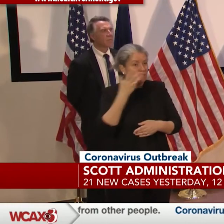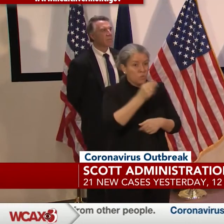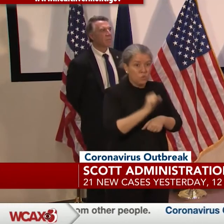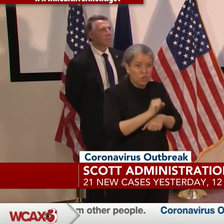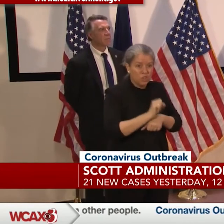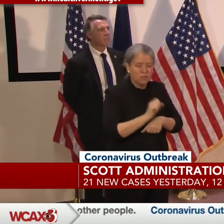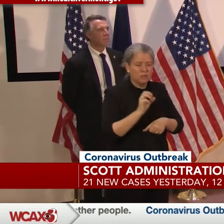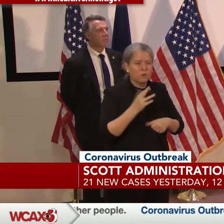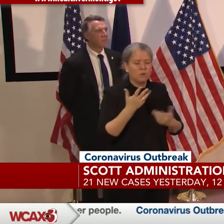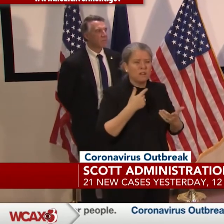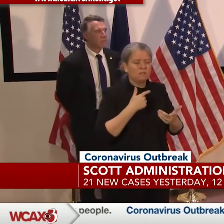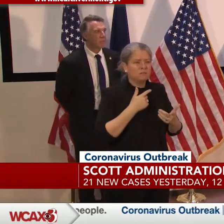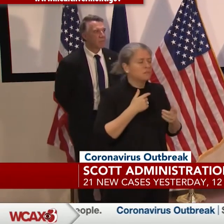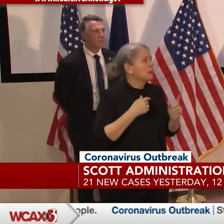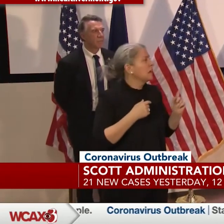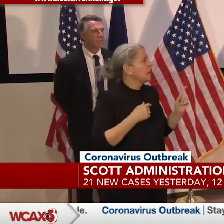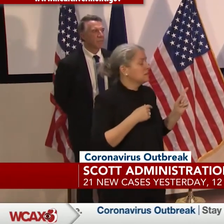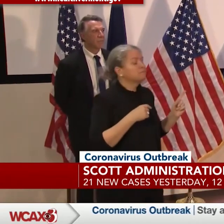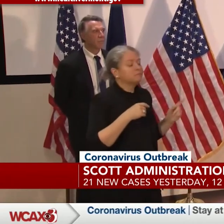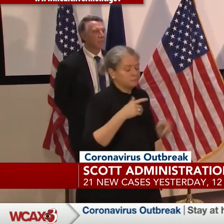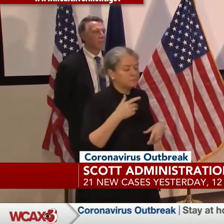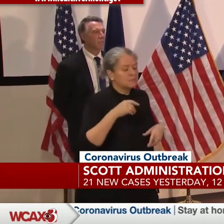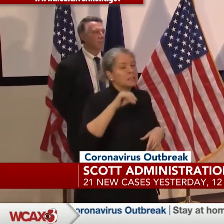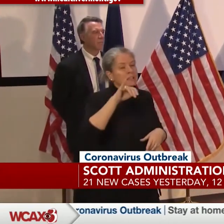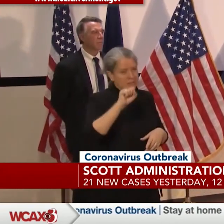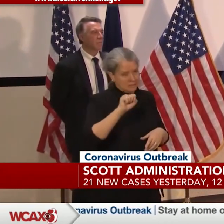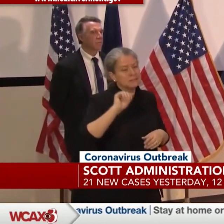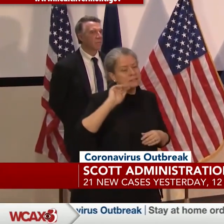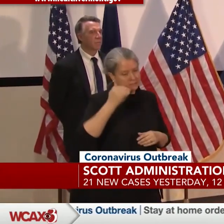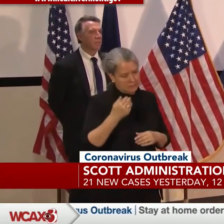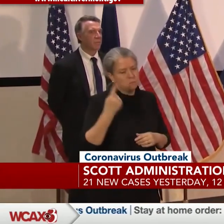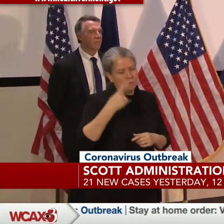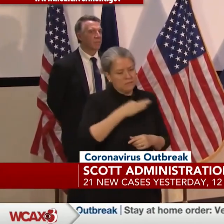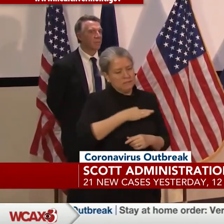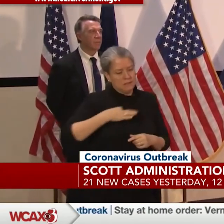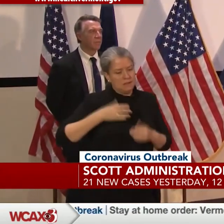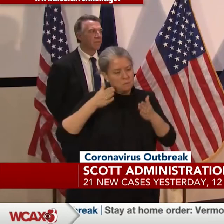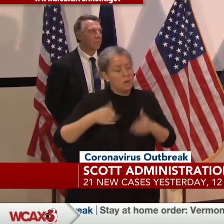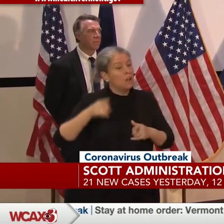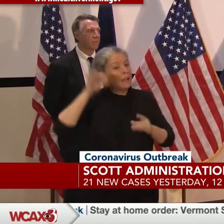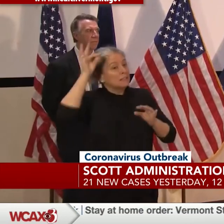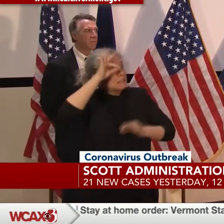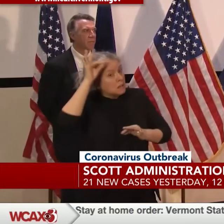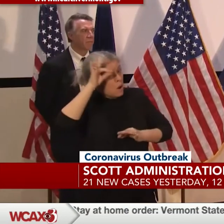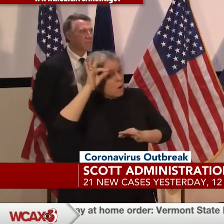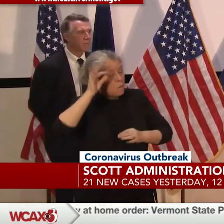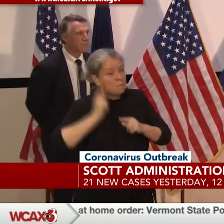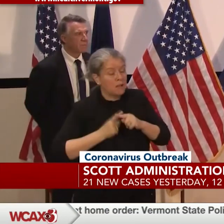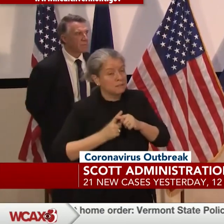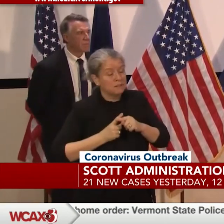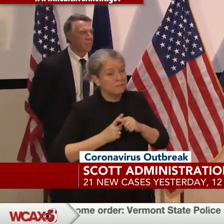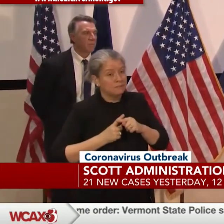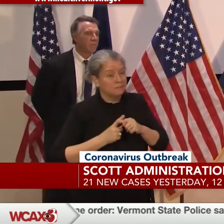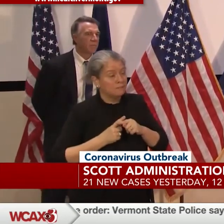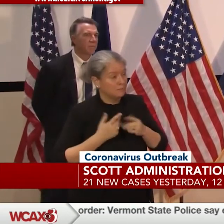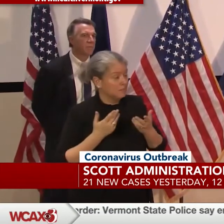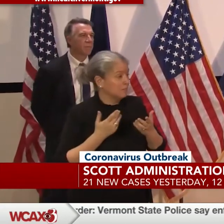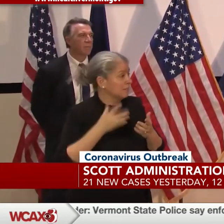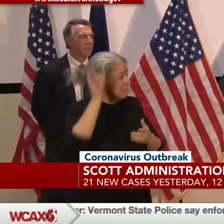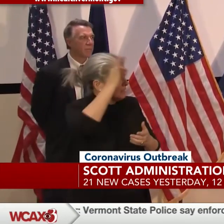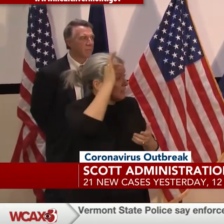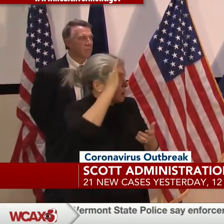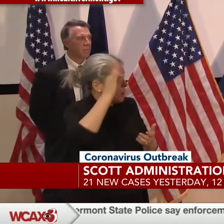have it. So we believe previously there was a staff member who was unaware of their status who may have